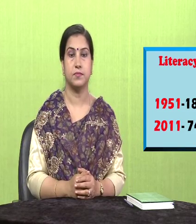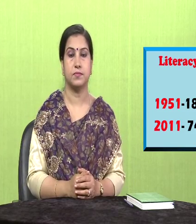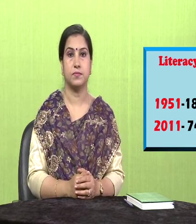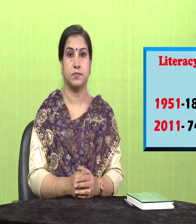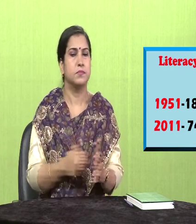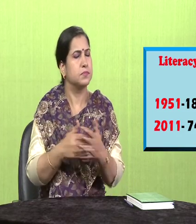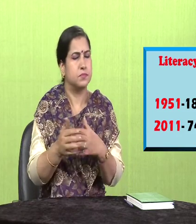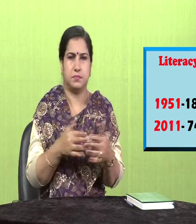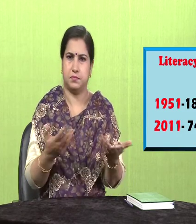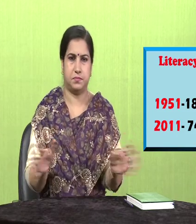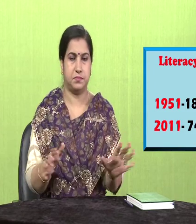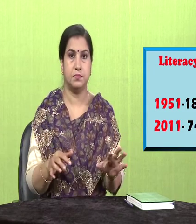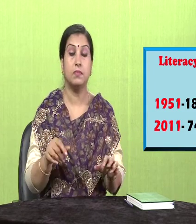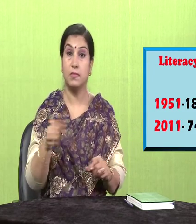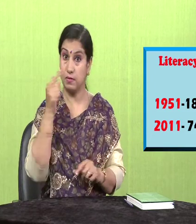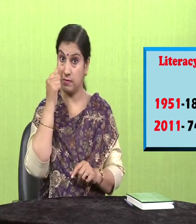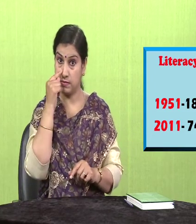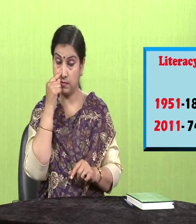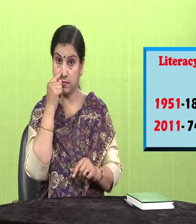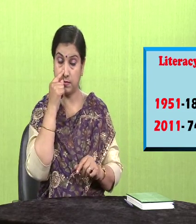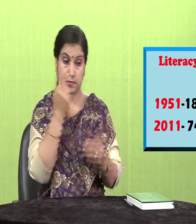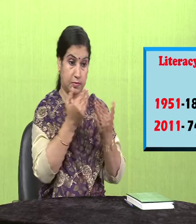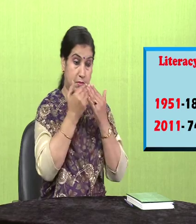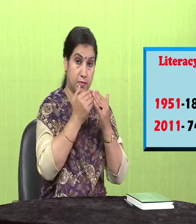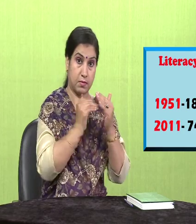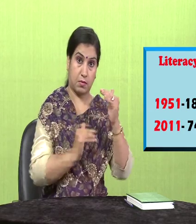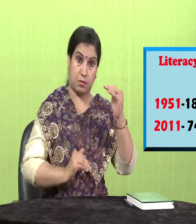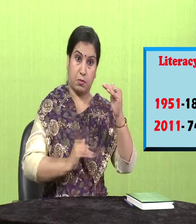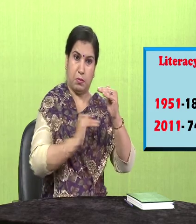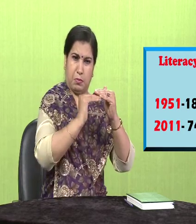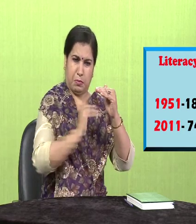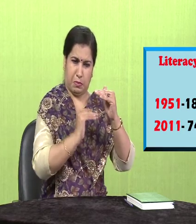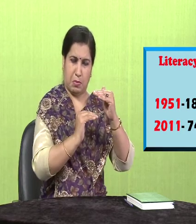However, the female literacy rate is still low at